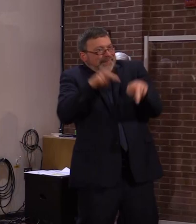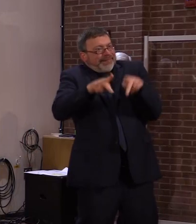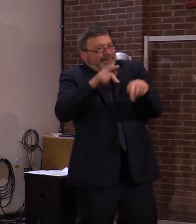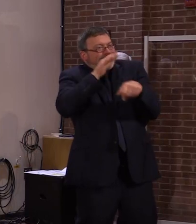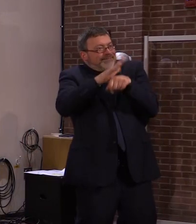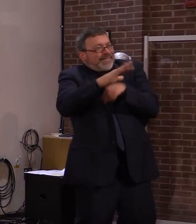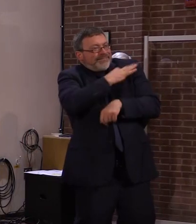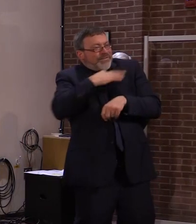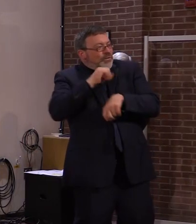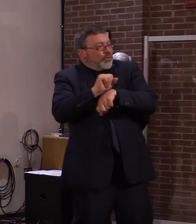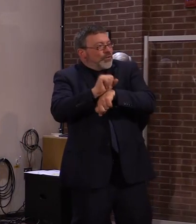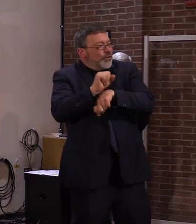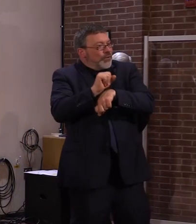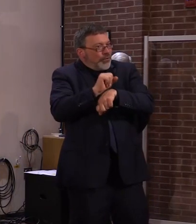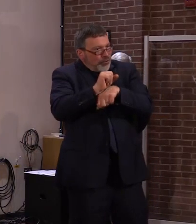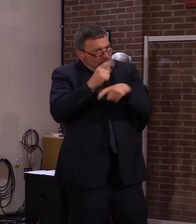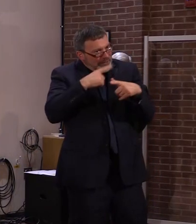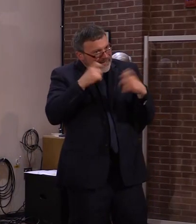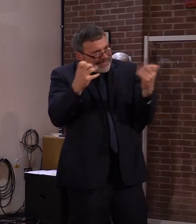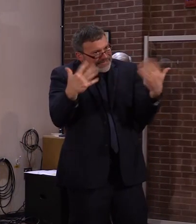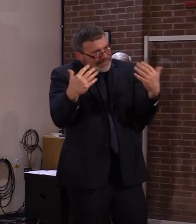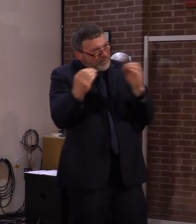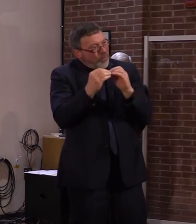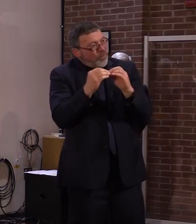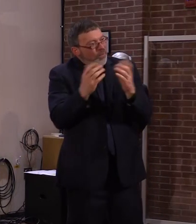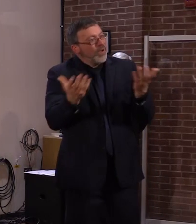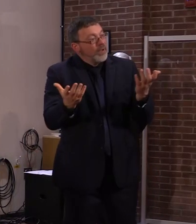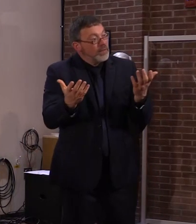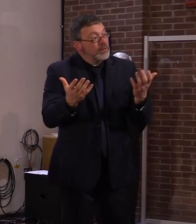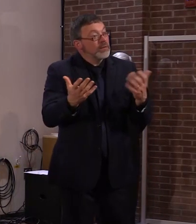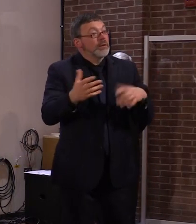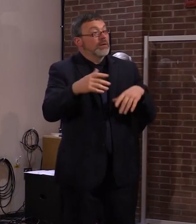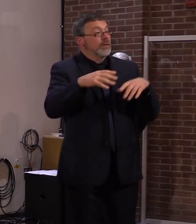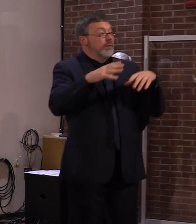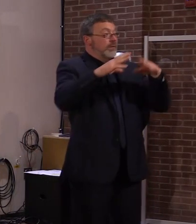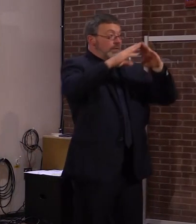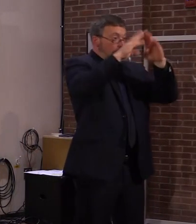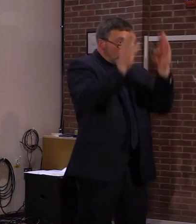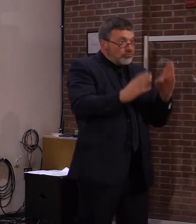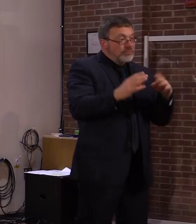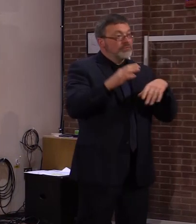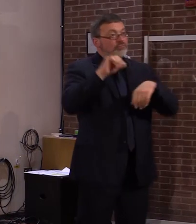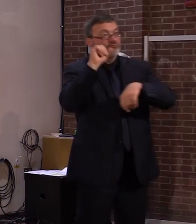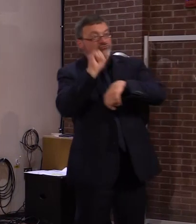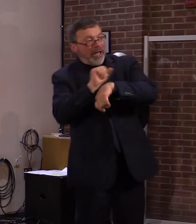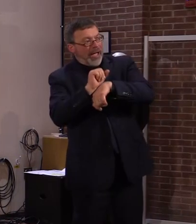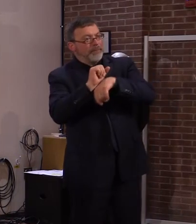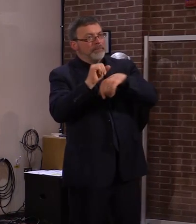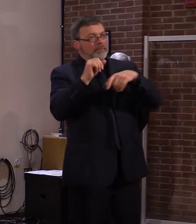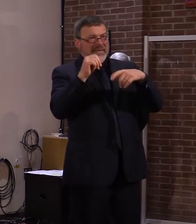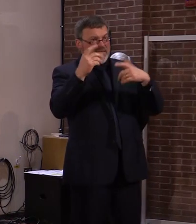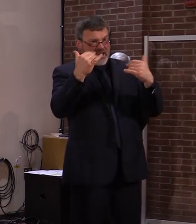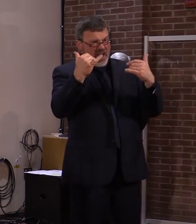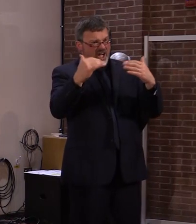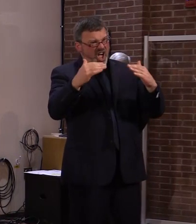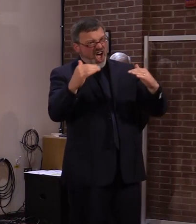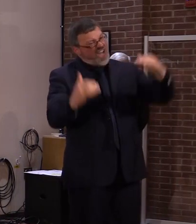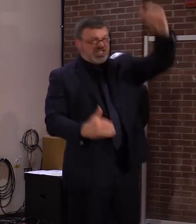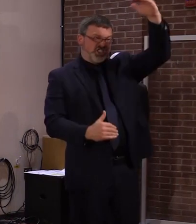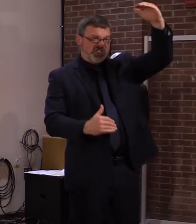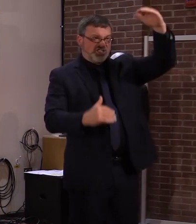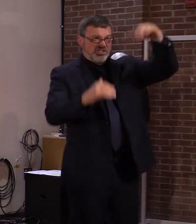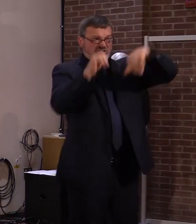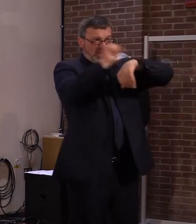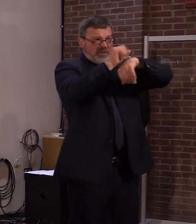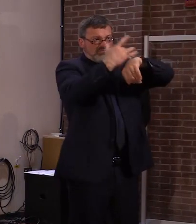have seen where we have more jobs available than we have people to fill them. So having this, well, great